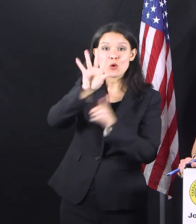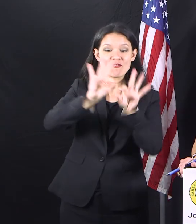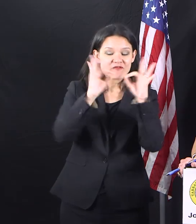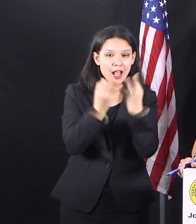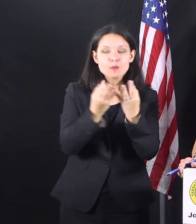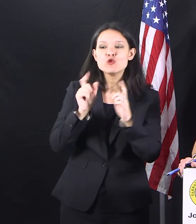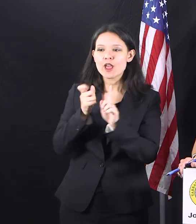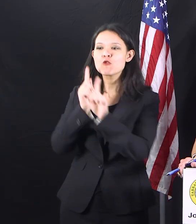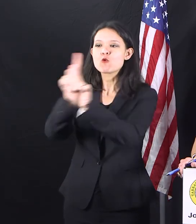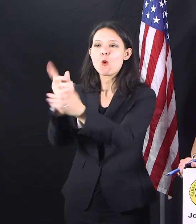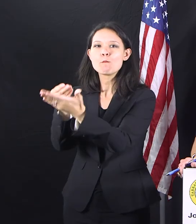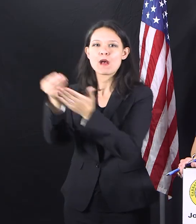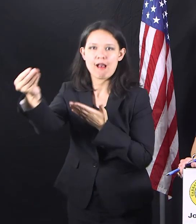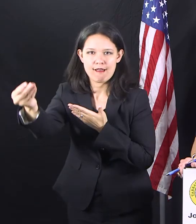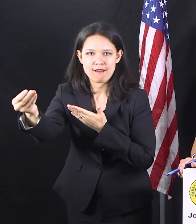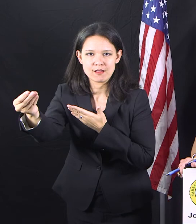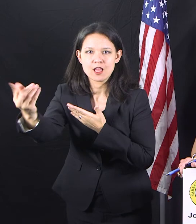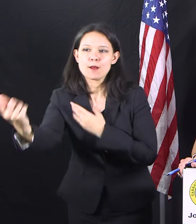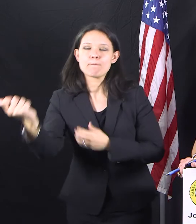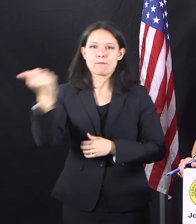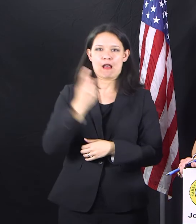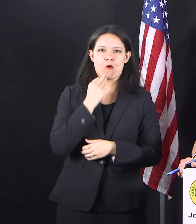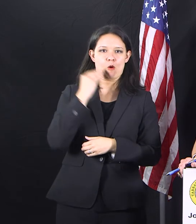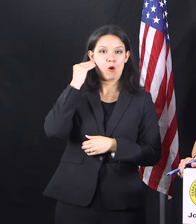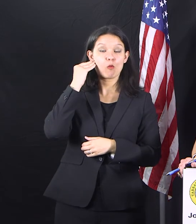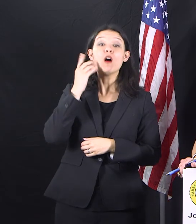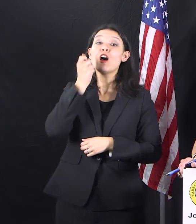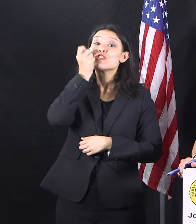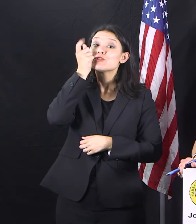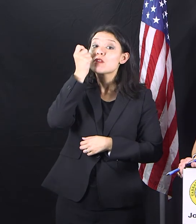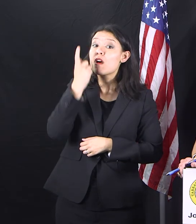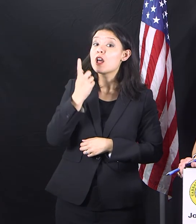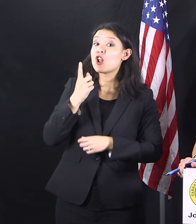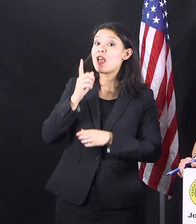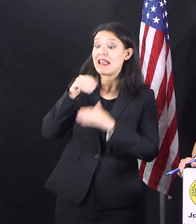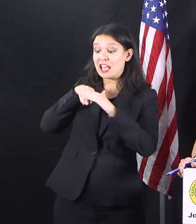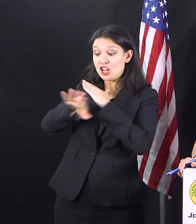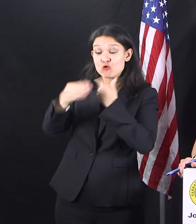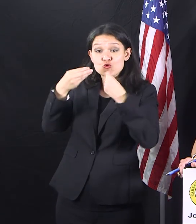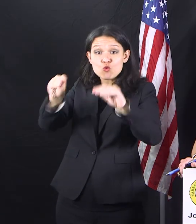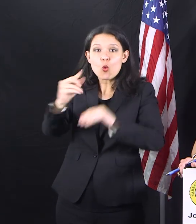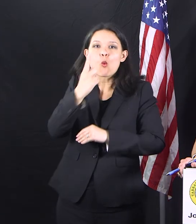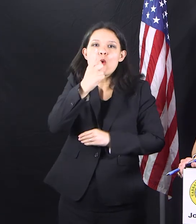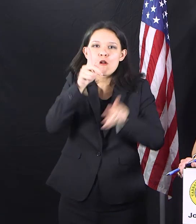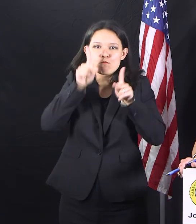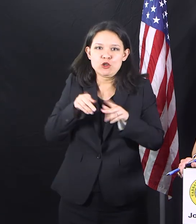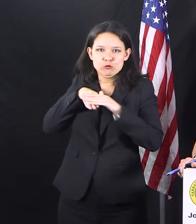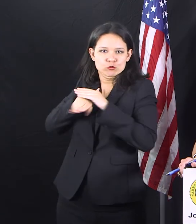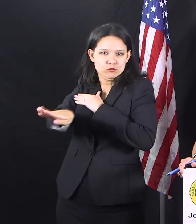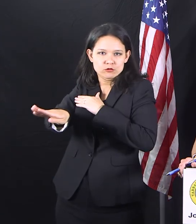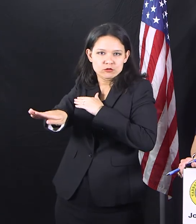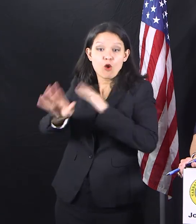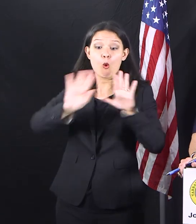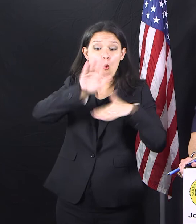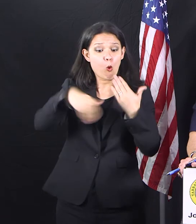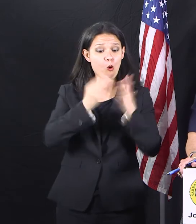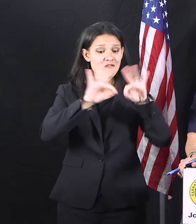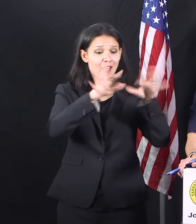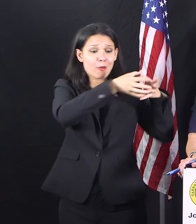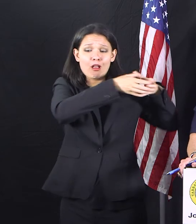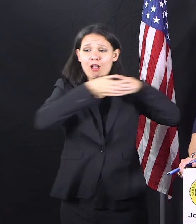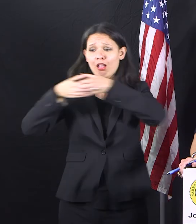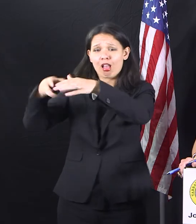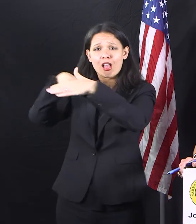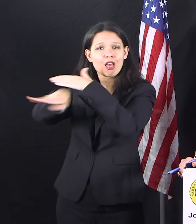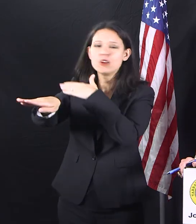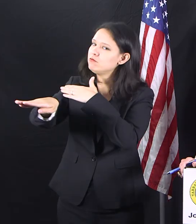get those. Please only one person at a time in the stores, one from a family. Don't take your entire family